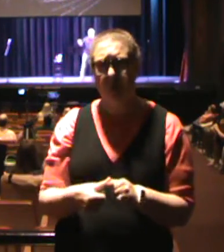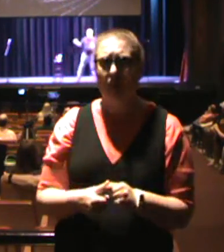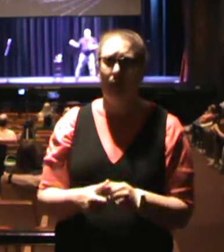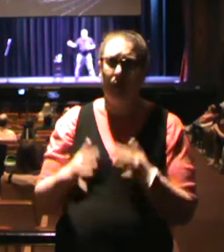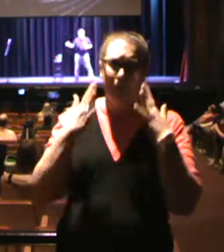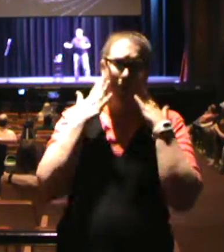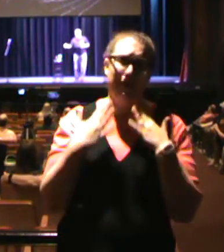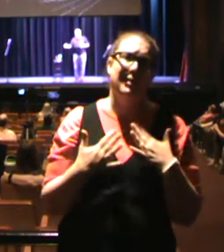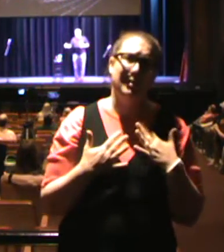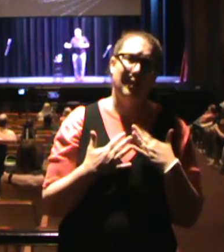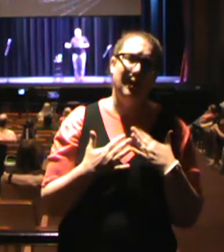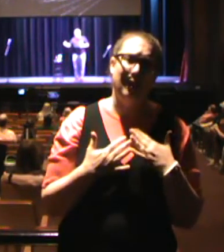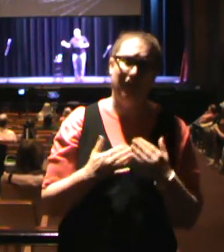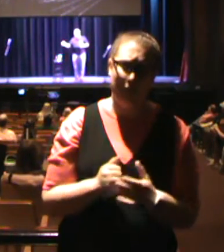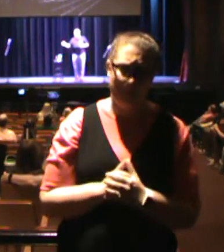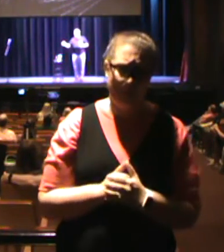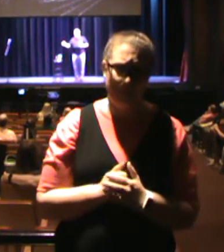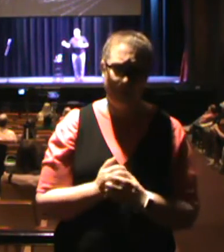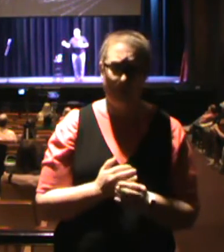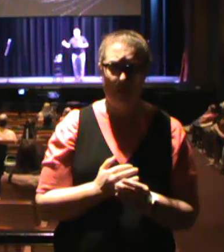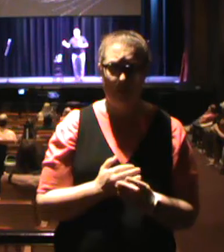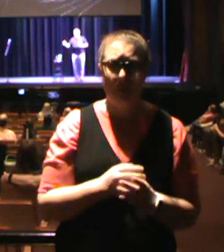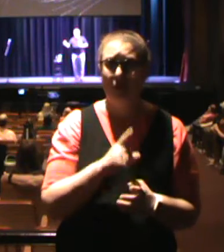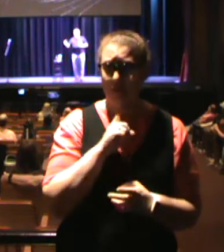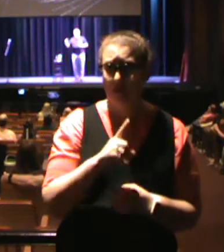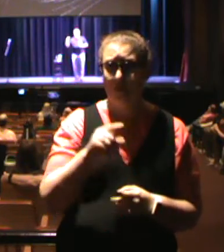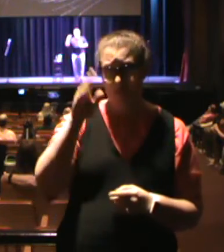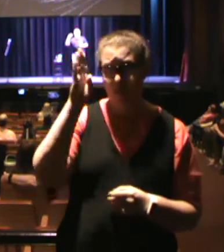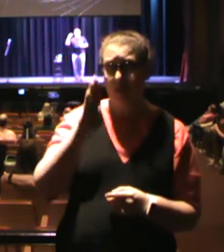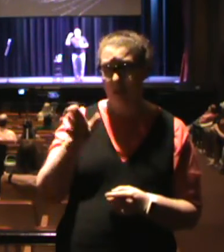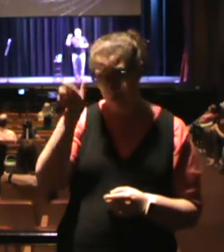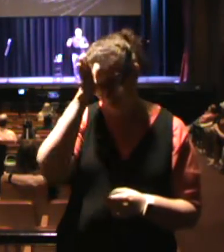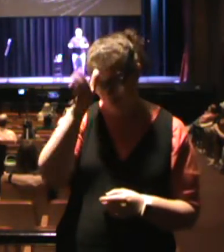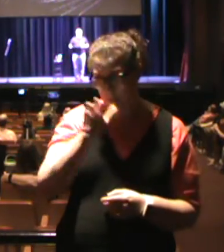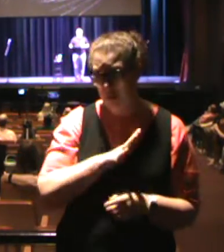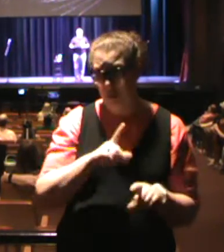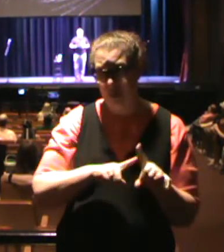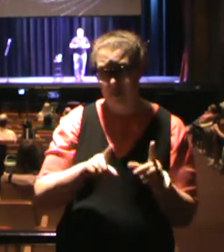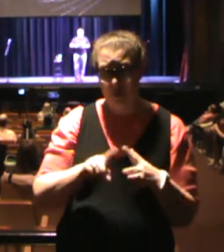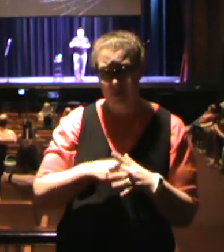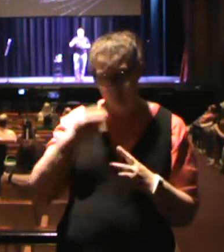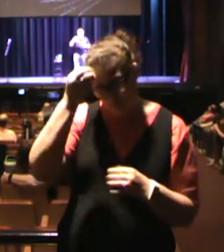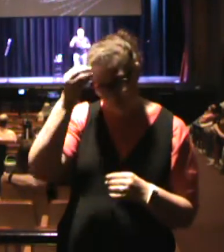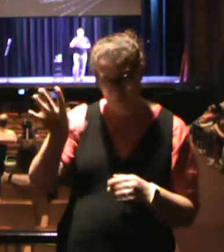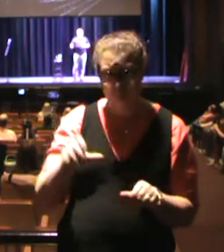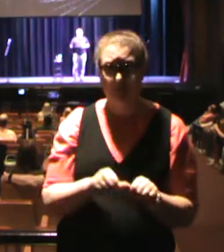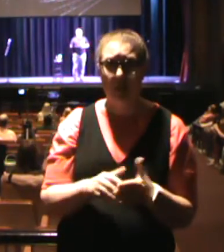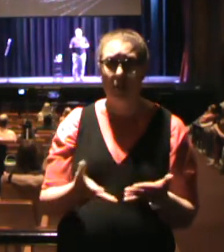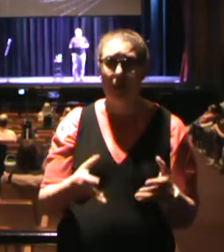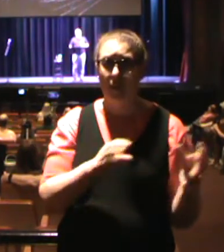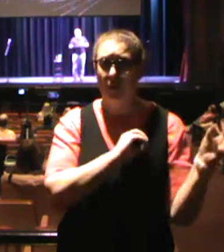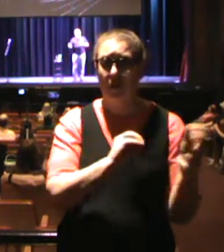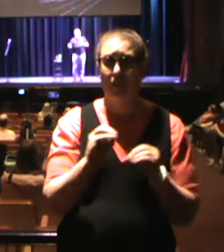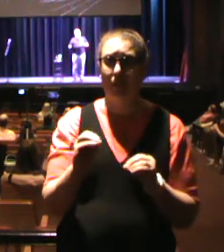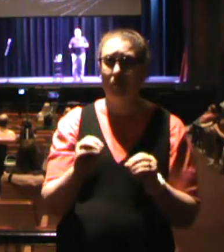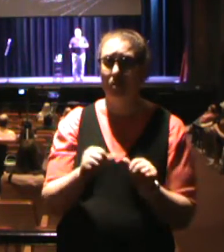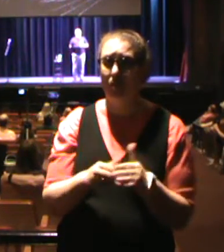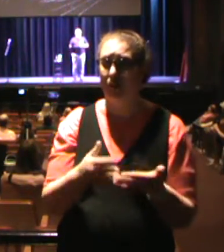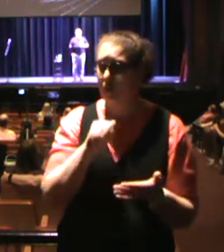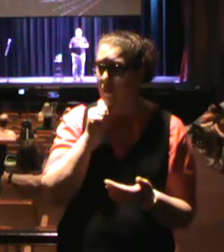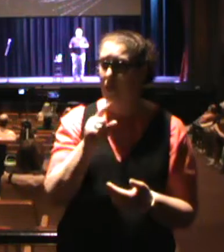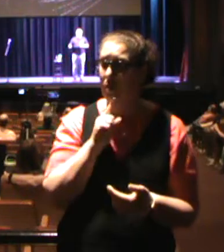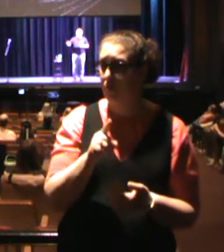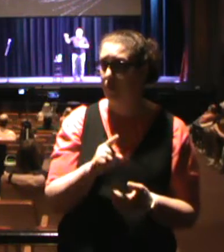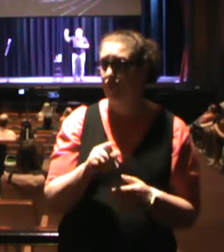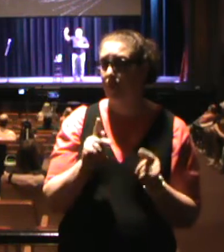sad because he was a godly man. Is a godly man. But then he started forgetting things in the Bible and started teaching things that weren't truth. And what happened